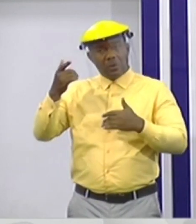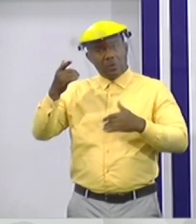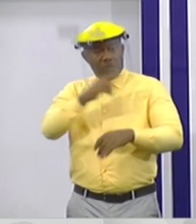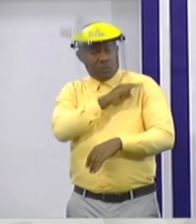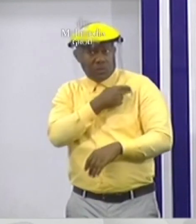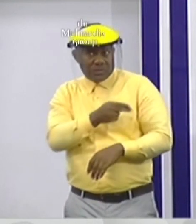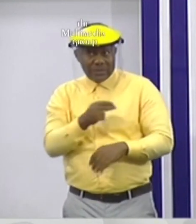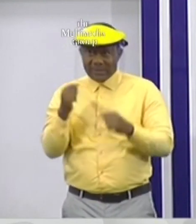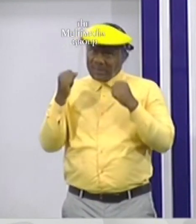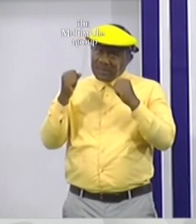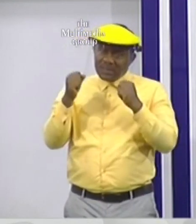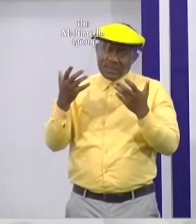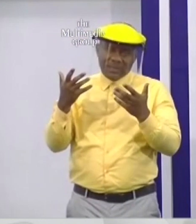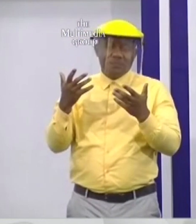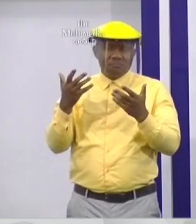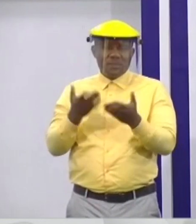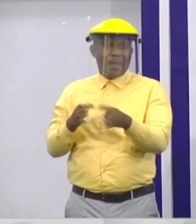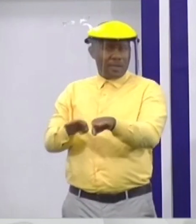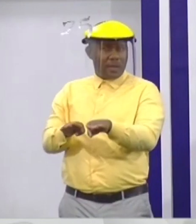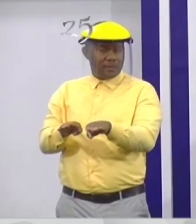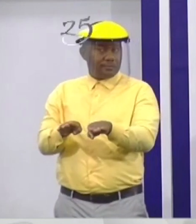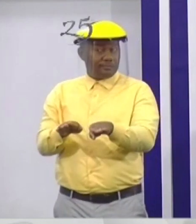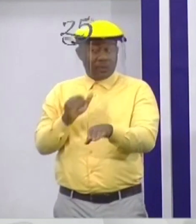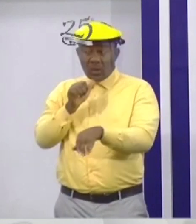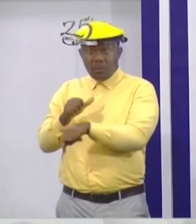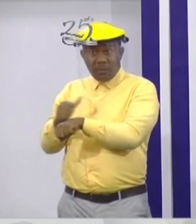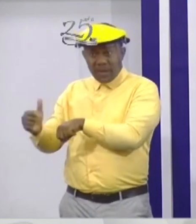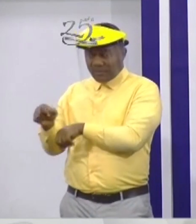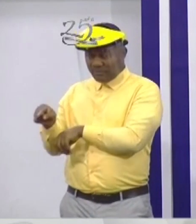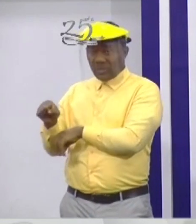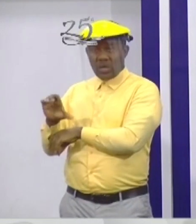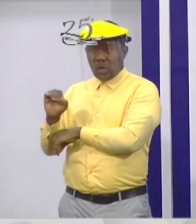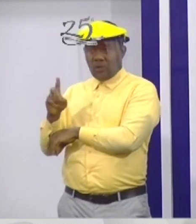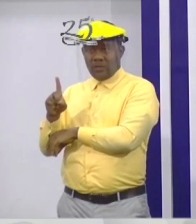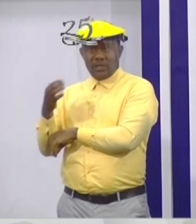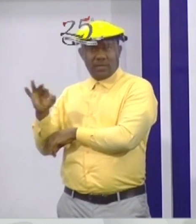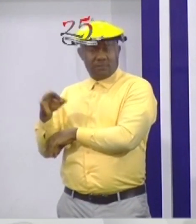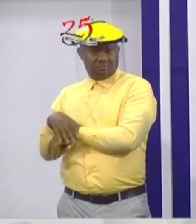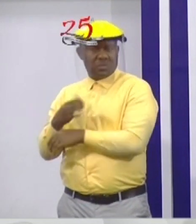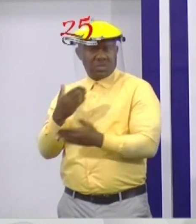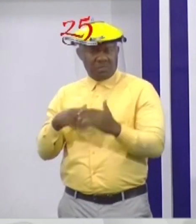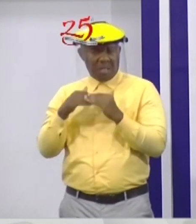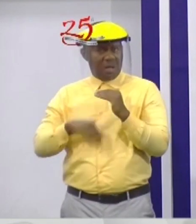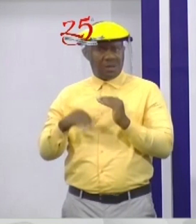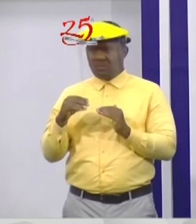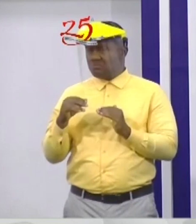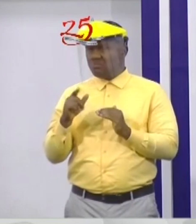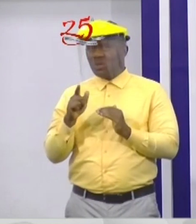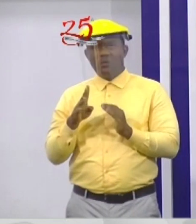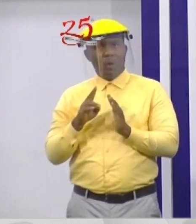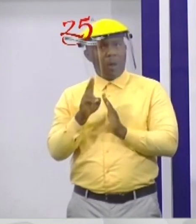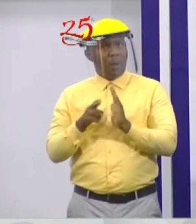became severe and died. Indeed, for some of them, they spent less than 24 hours within the hospital whilst